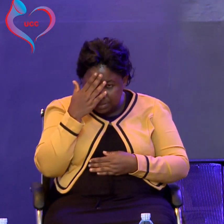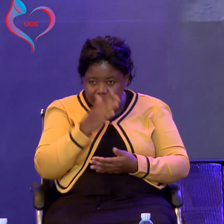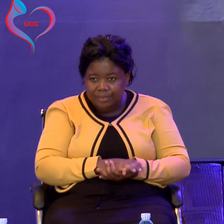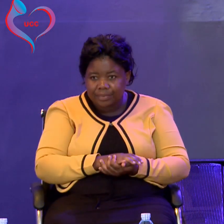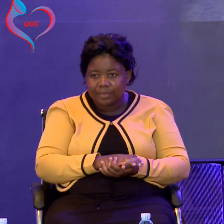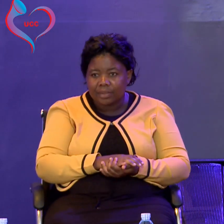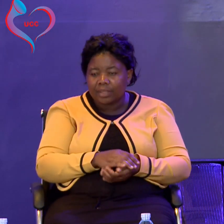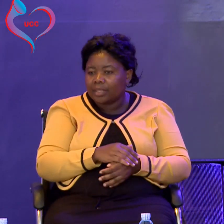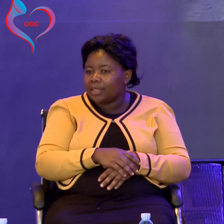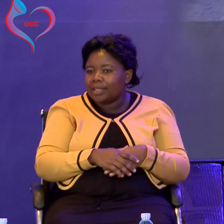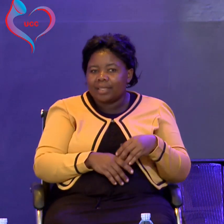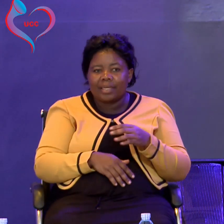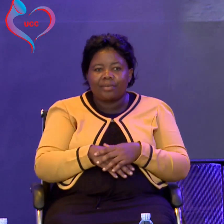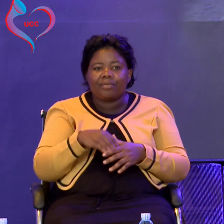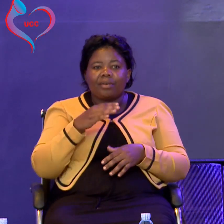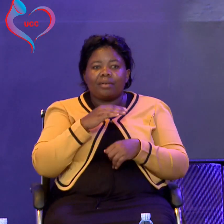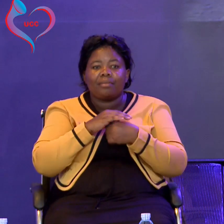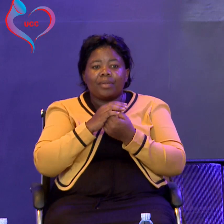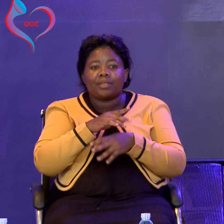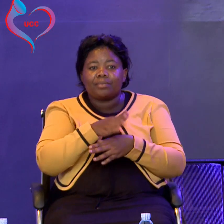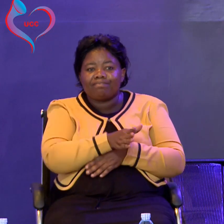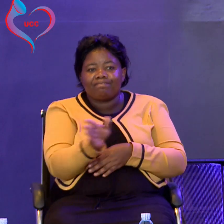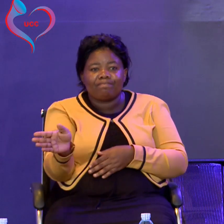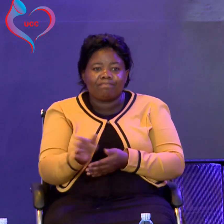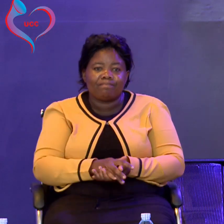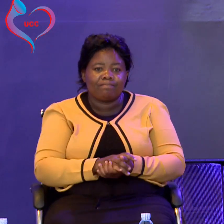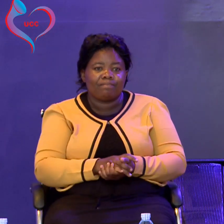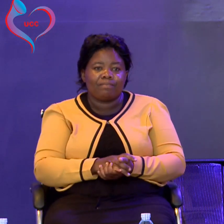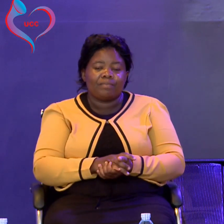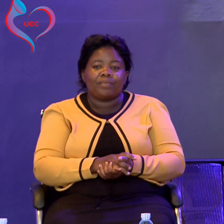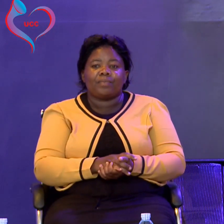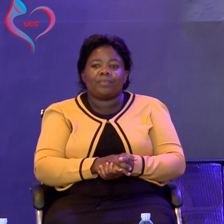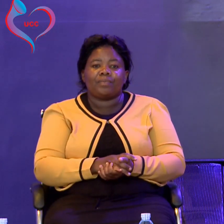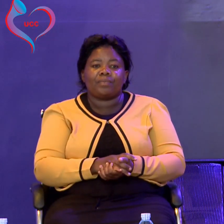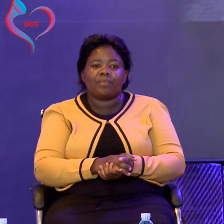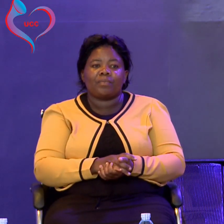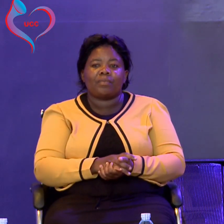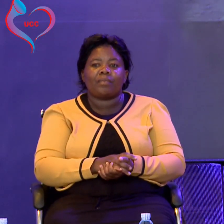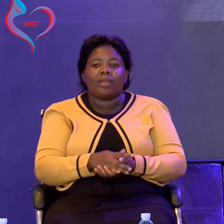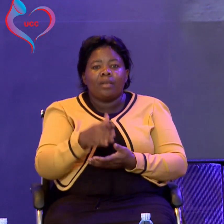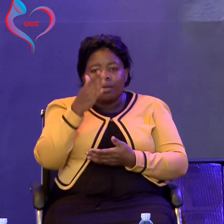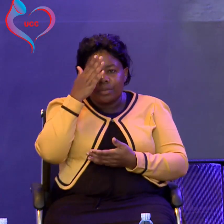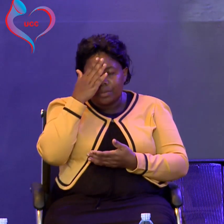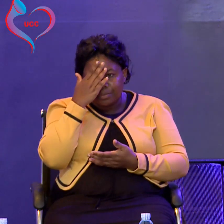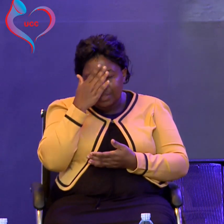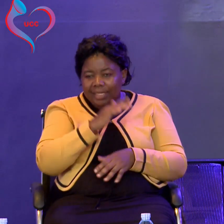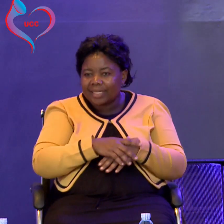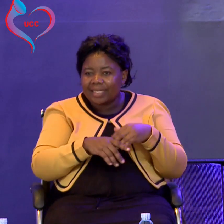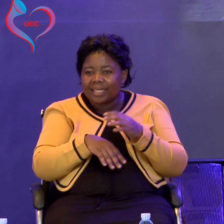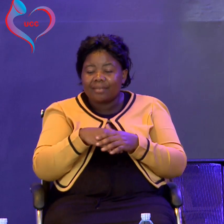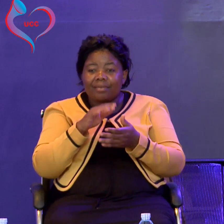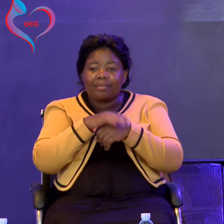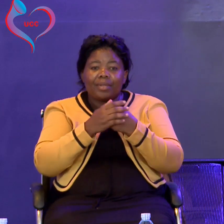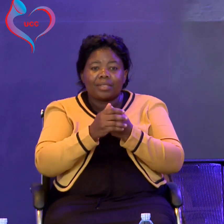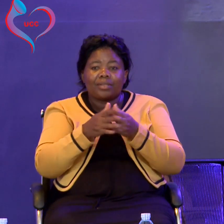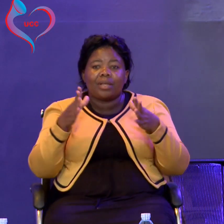tebukuleetera kwekkiriranya. Humility does not cause you to compromise. Obwetowaze tebukuleetera kukkiriza w'otalina kukkiririza. Humility